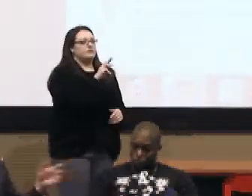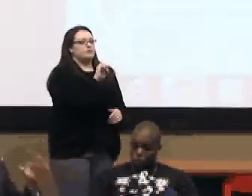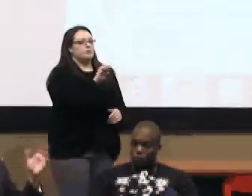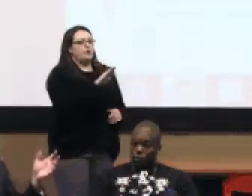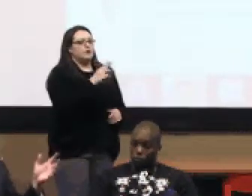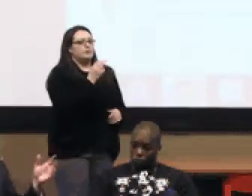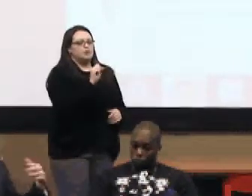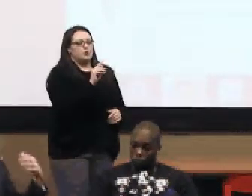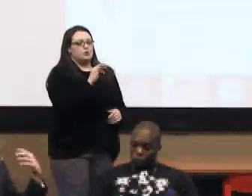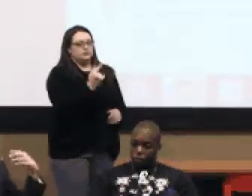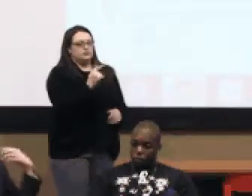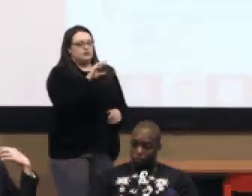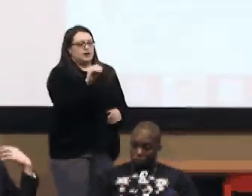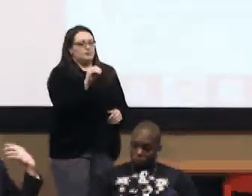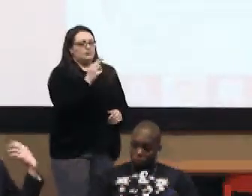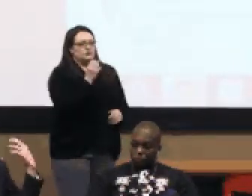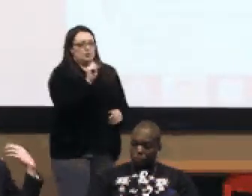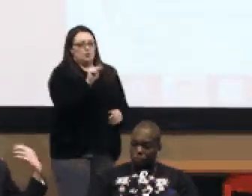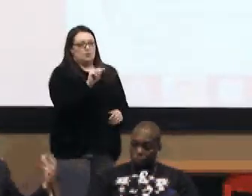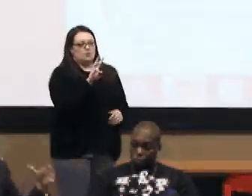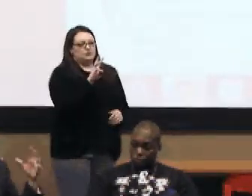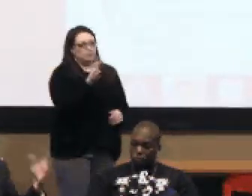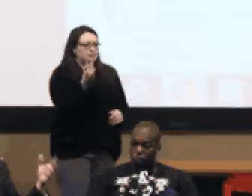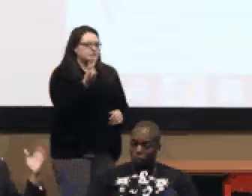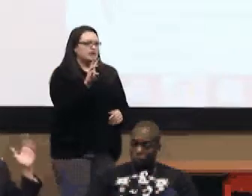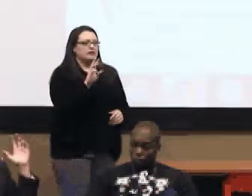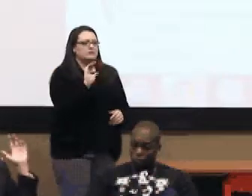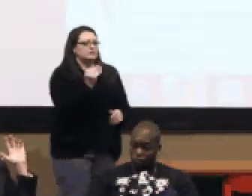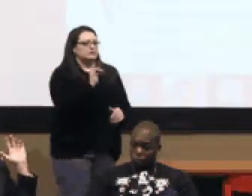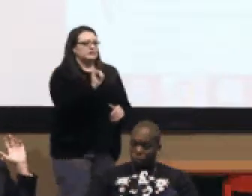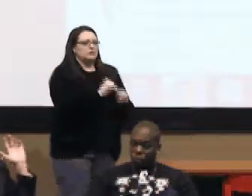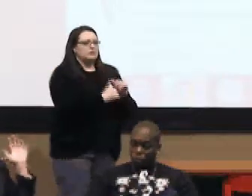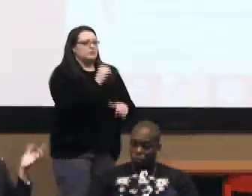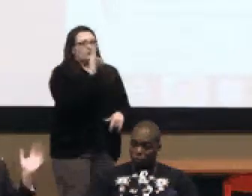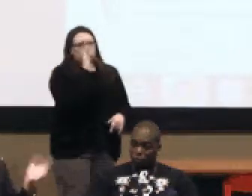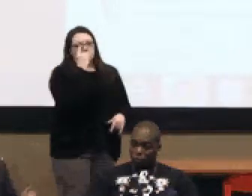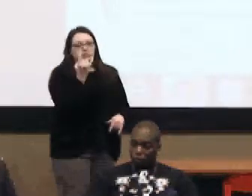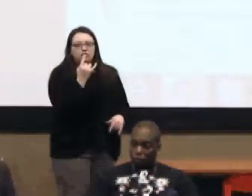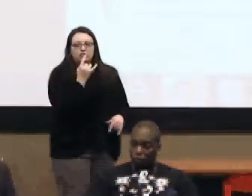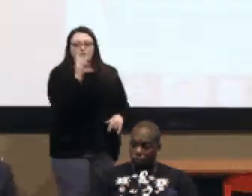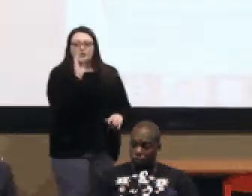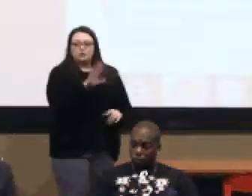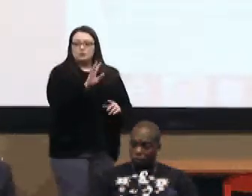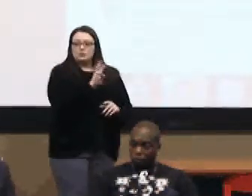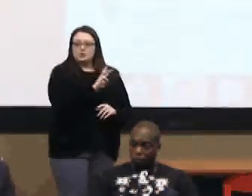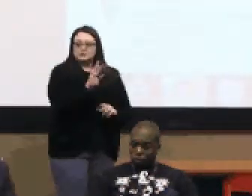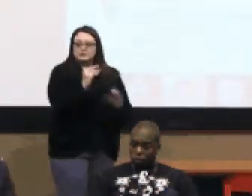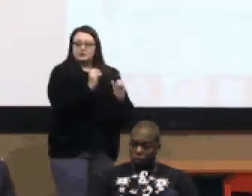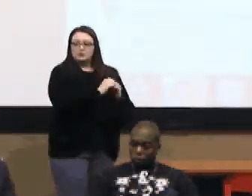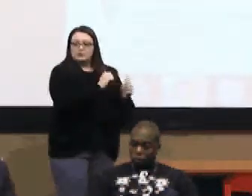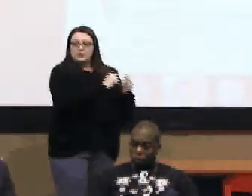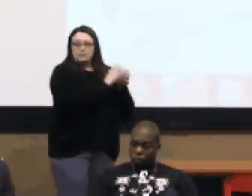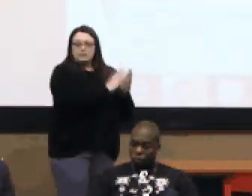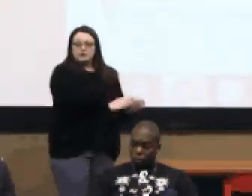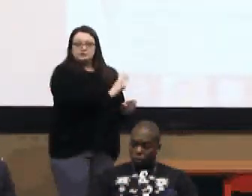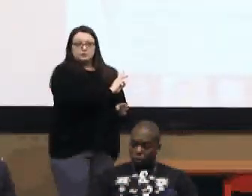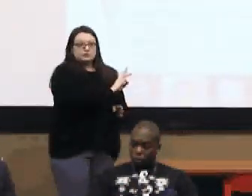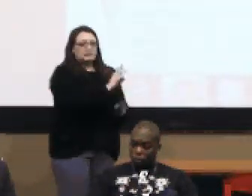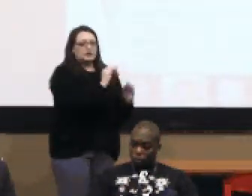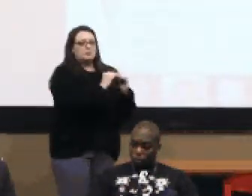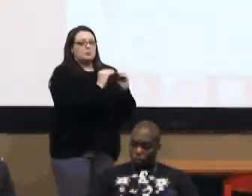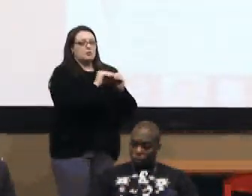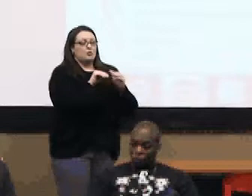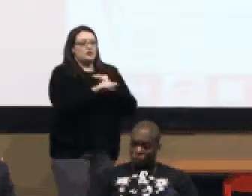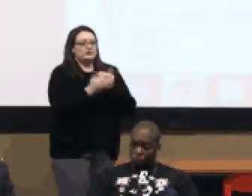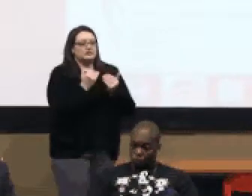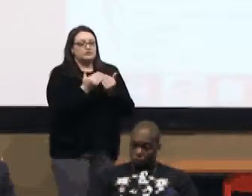company, right? We host websites, and that sounds like the most dry, gross, sort of Like just looking at your technique. website compared to your competitors' websites, it's so much more